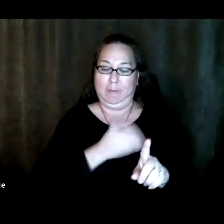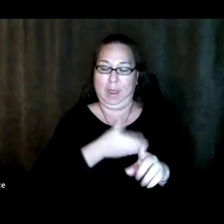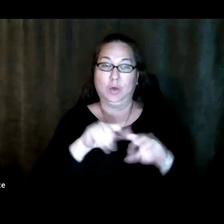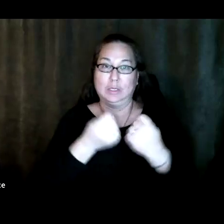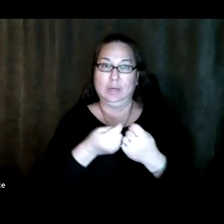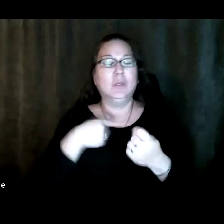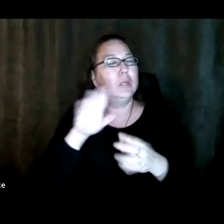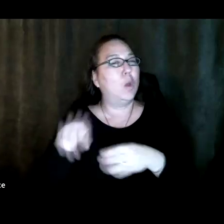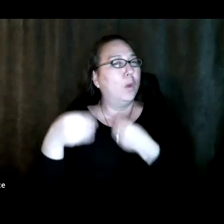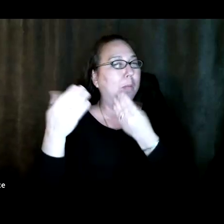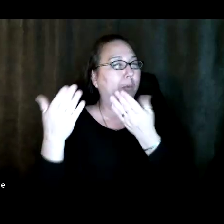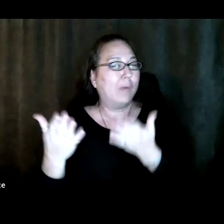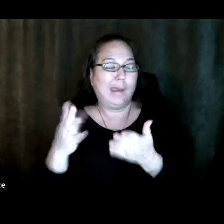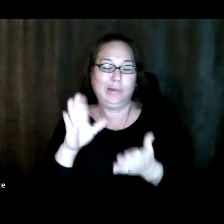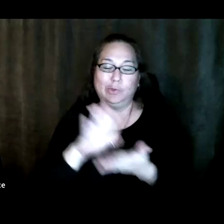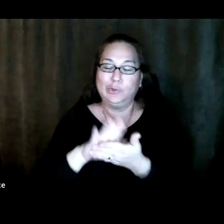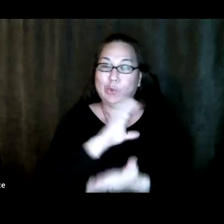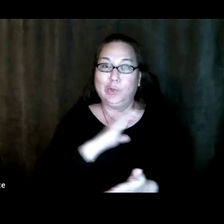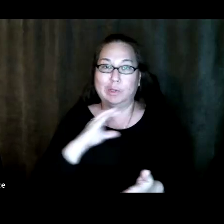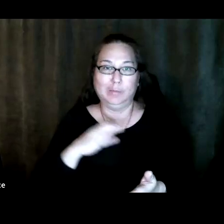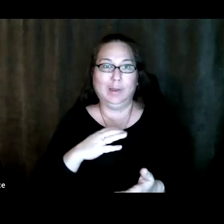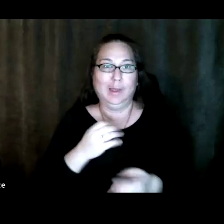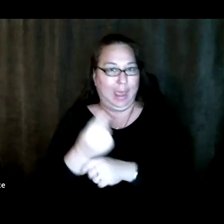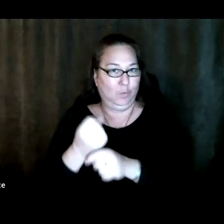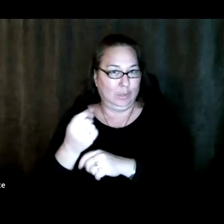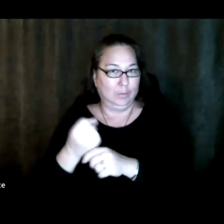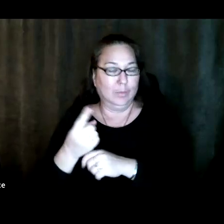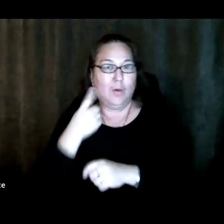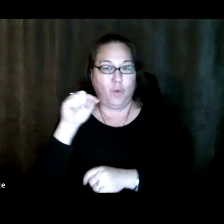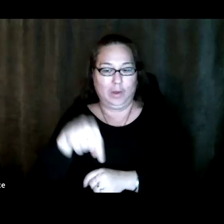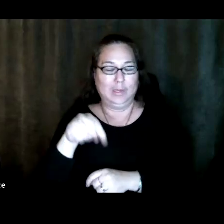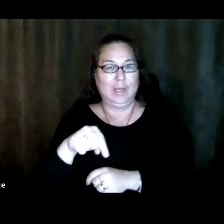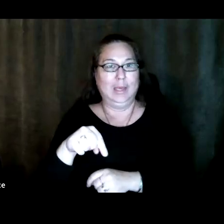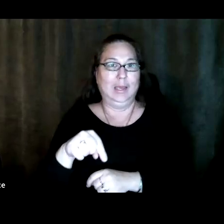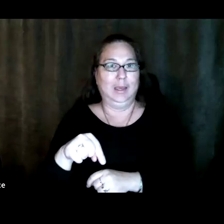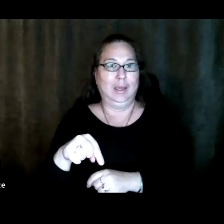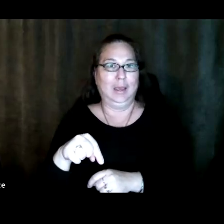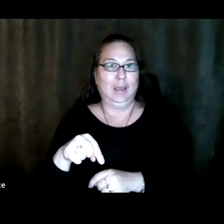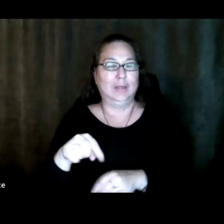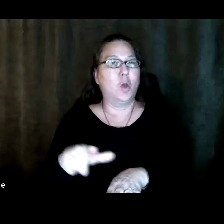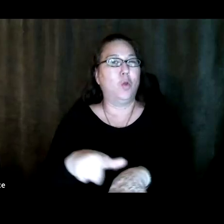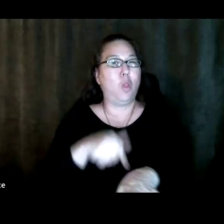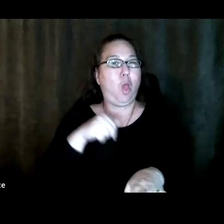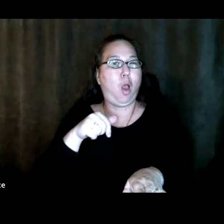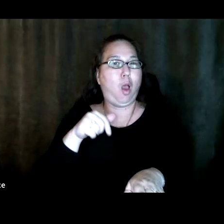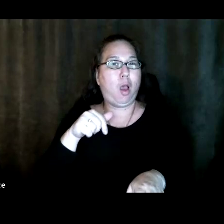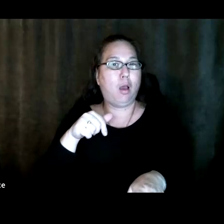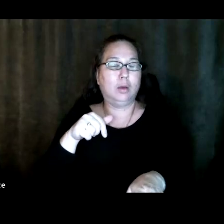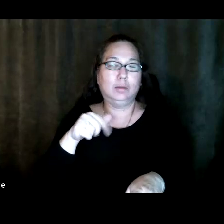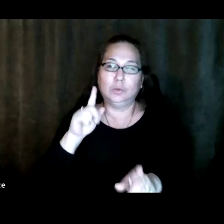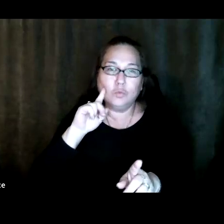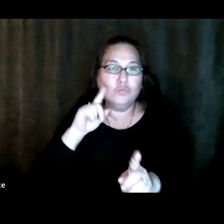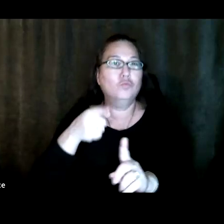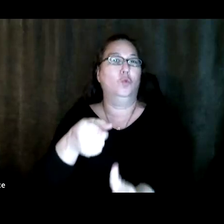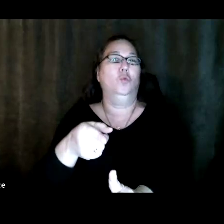to provide school committee on an annual basis for these long range kinds of initiatives, real progress